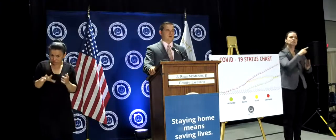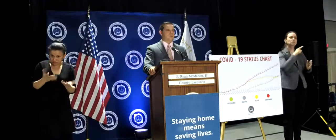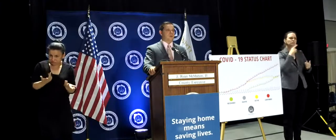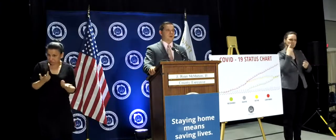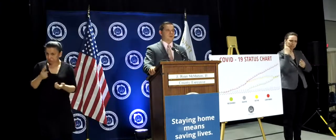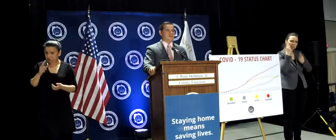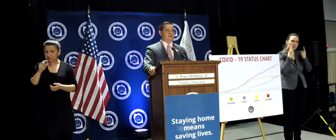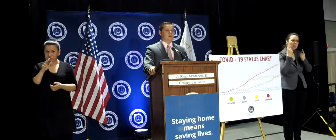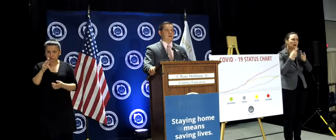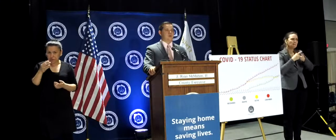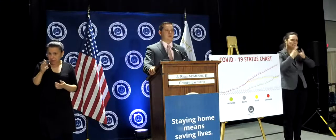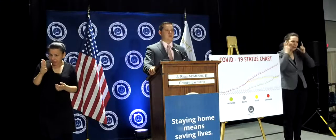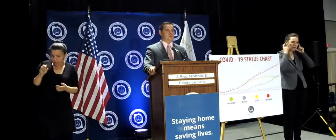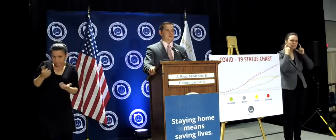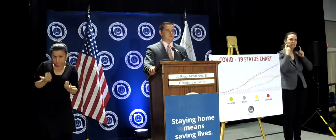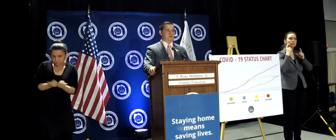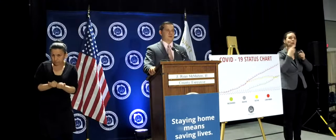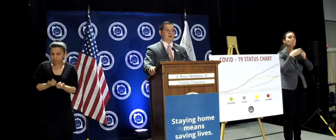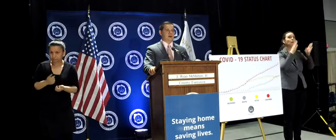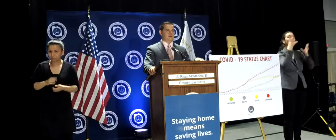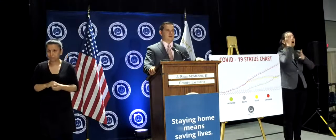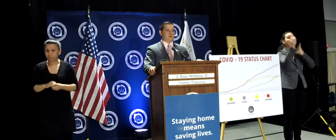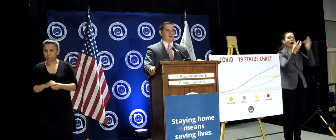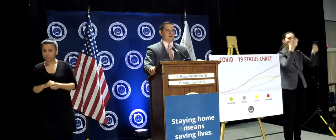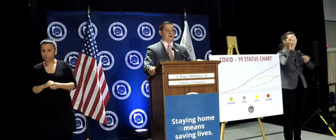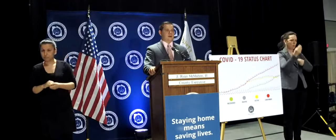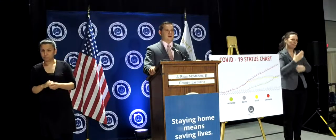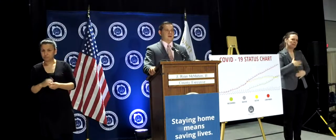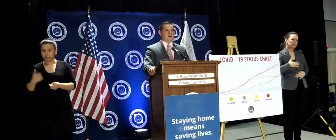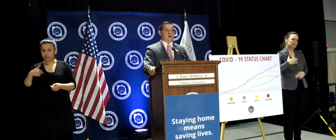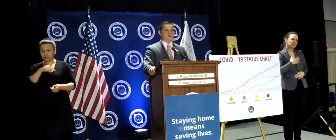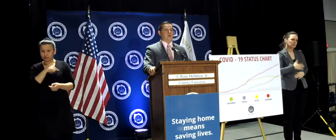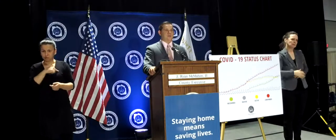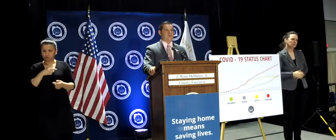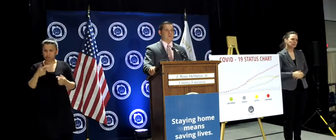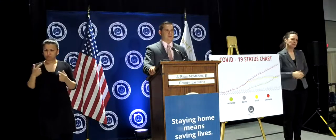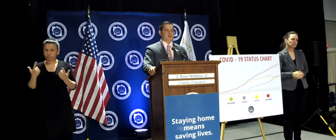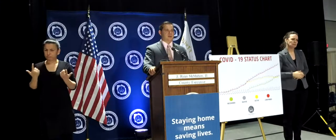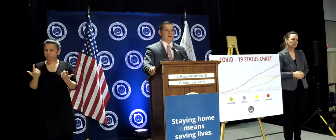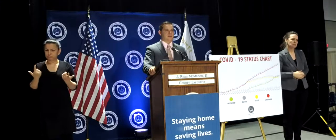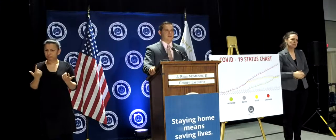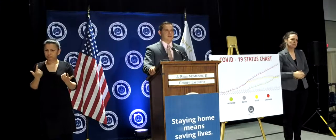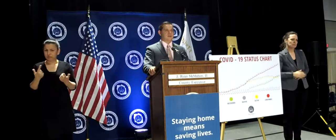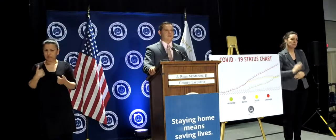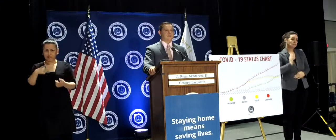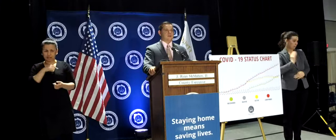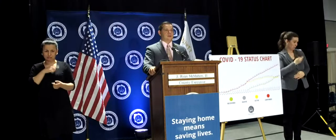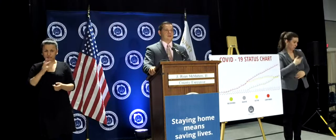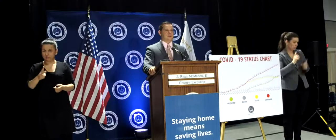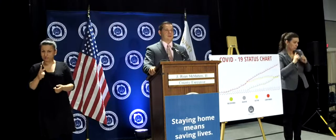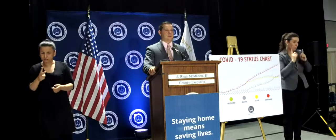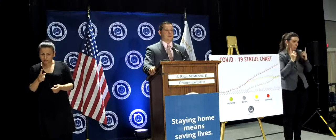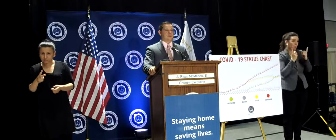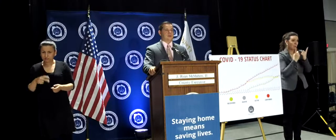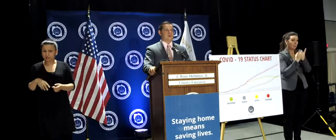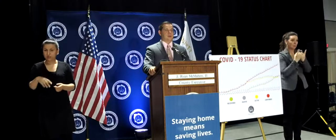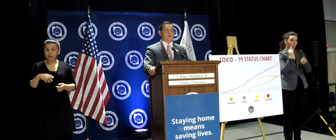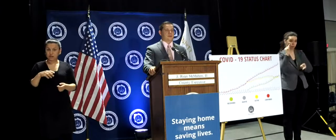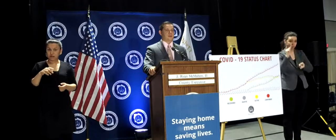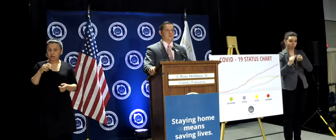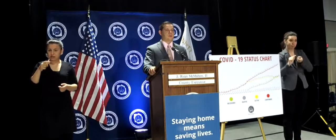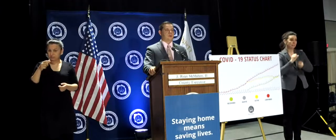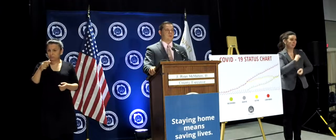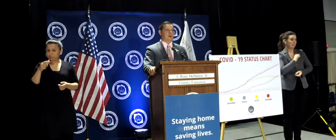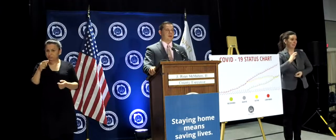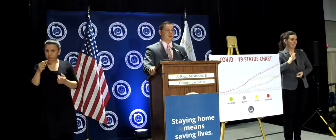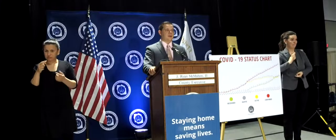our departments. Now, law enforcement's different. They're not at 25% capacity. They're at 100%